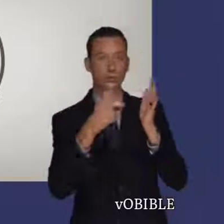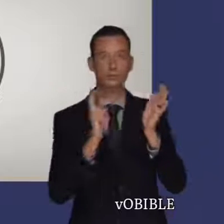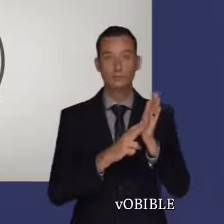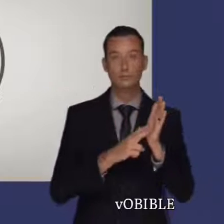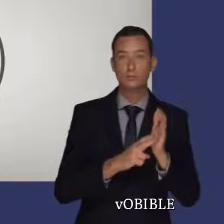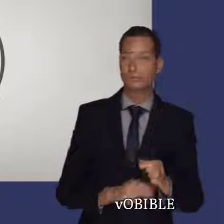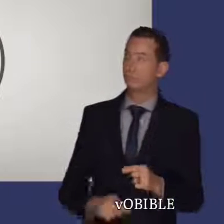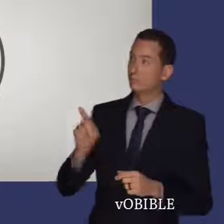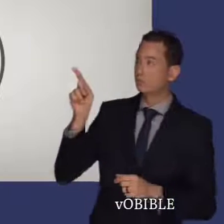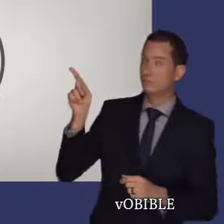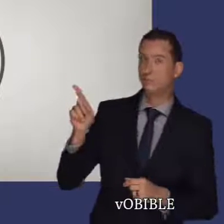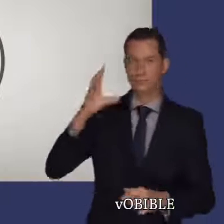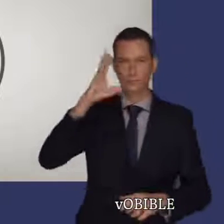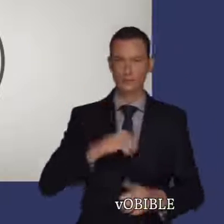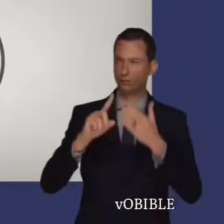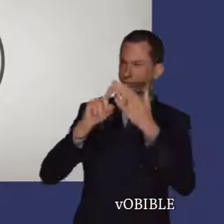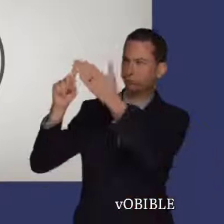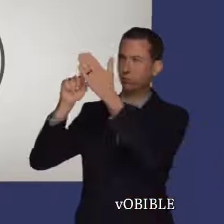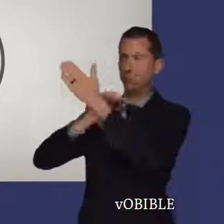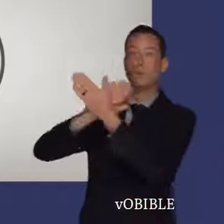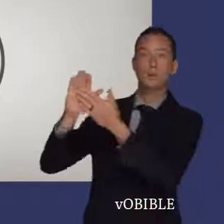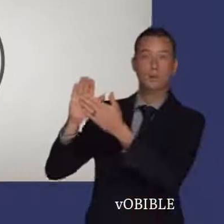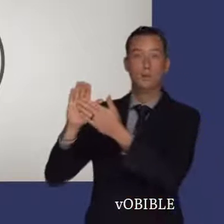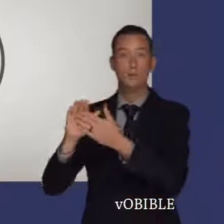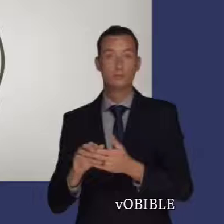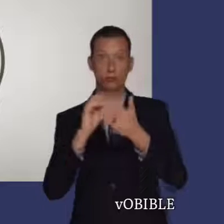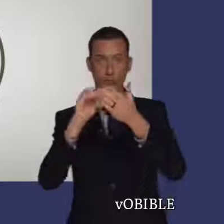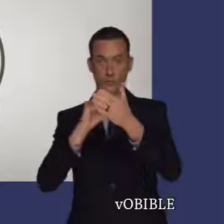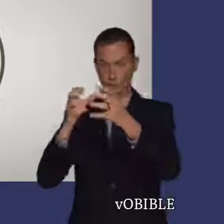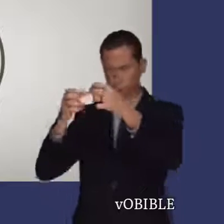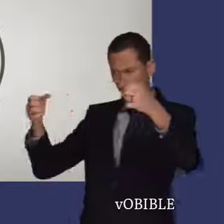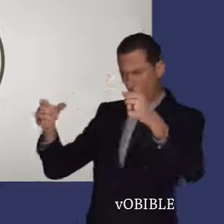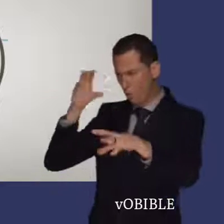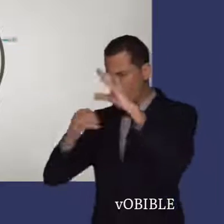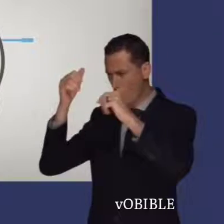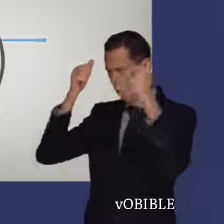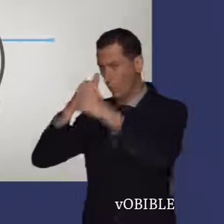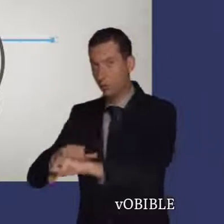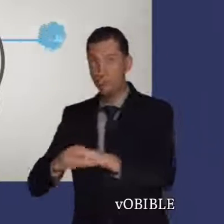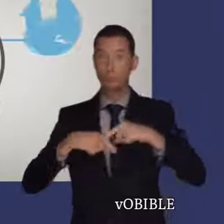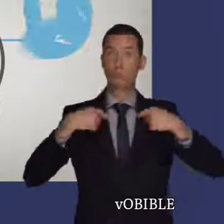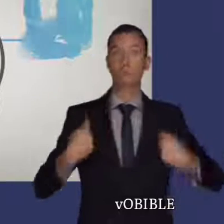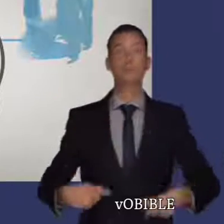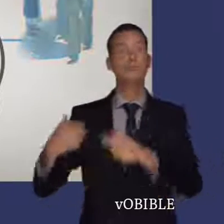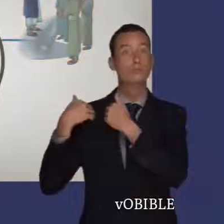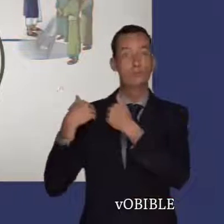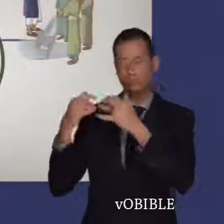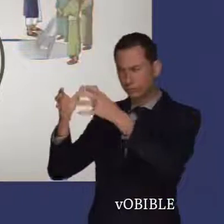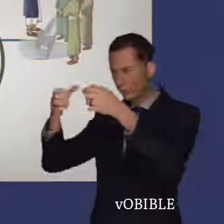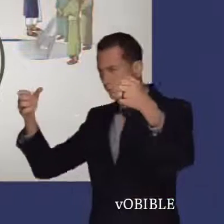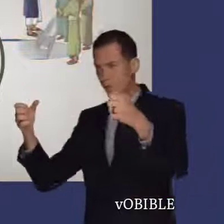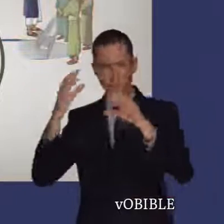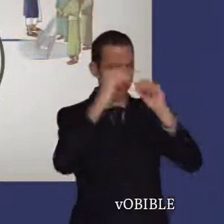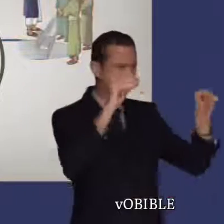Ezra was a man of faith who made a diligent study of the Scriptures, and as a priest, had the responsibility to teach God's Word